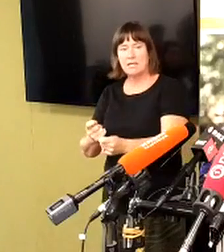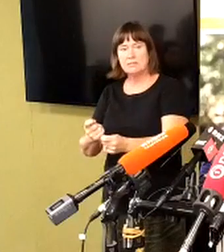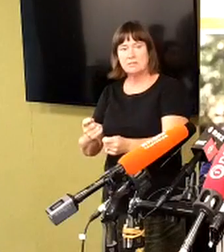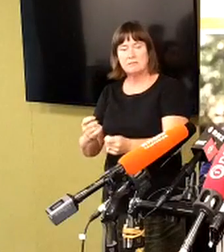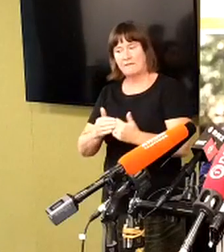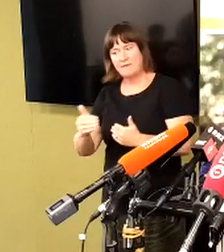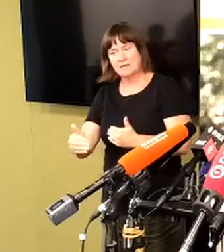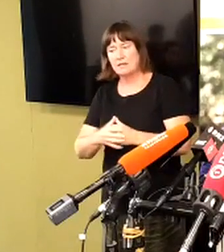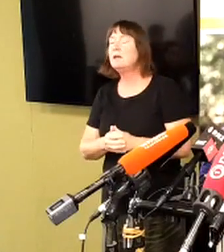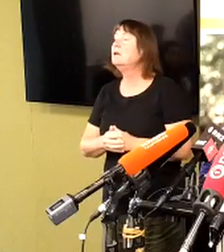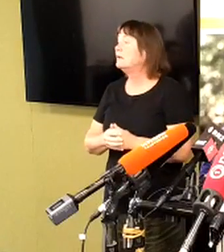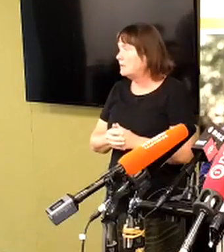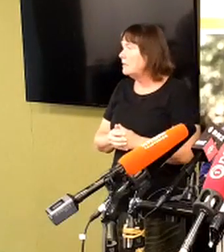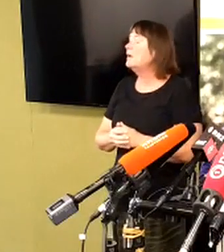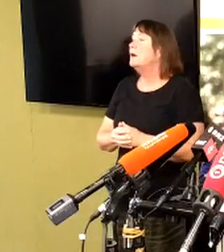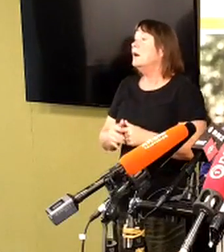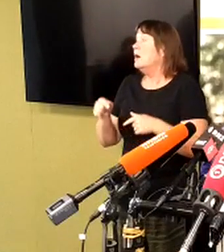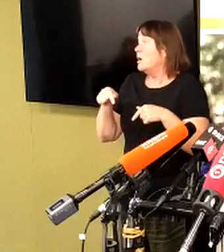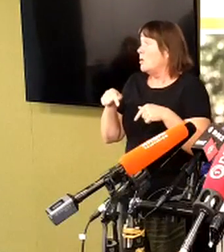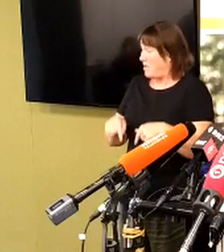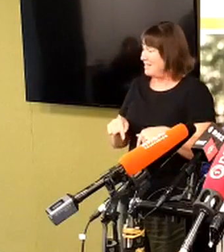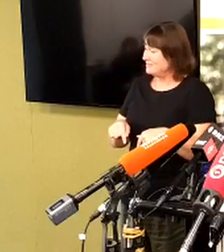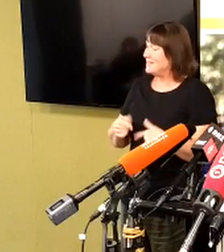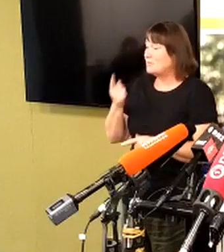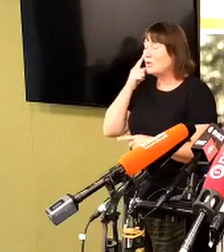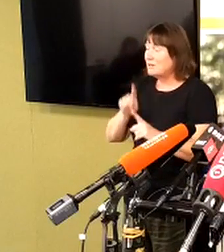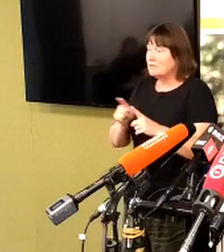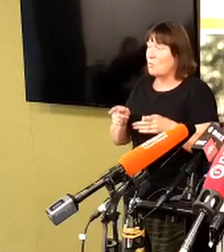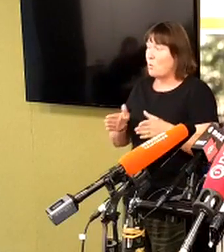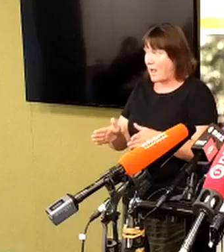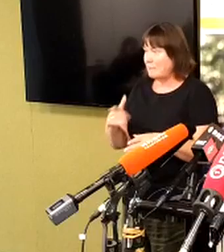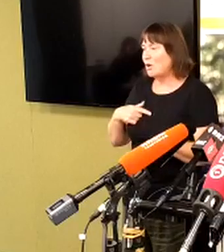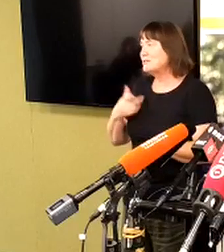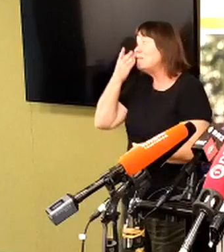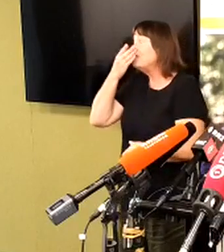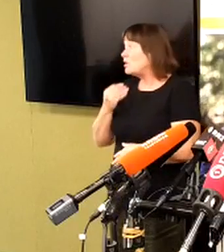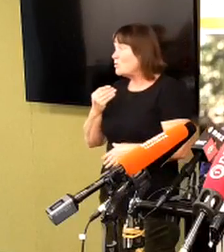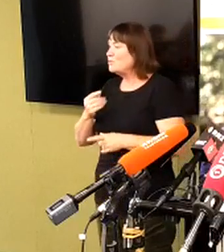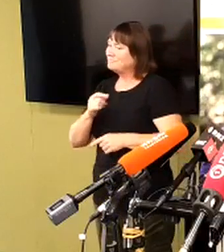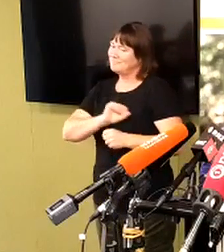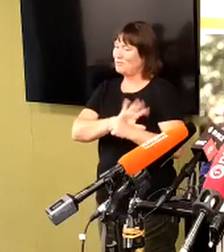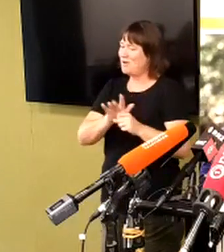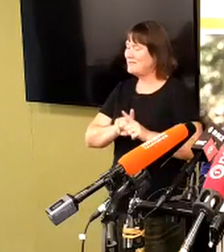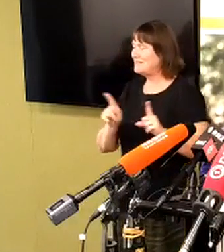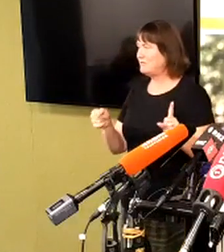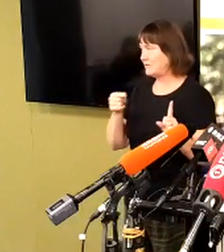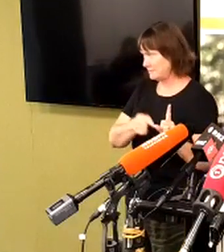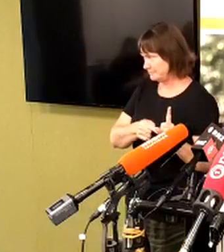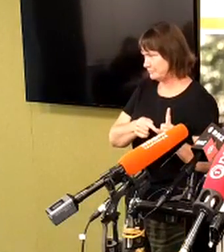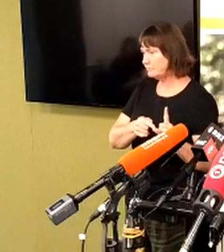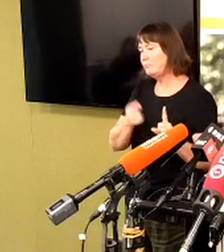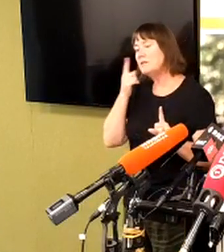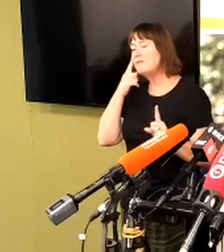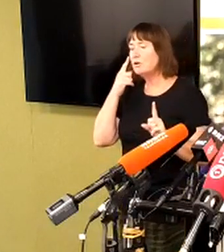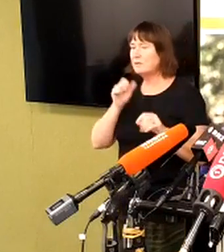see this virus has got some important differences from a flu virus, which is what is behind the pandemic plan. And the way I would think about it, again,